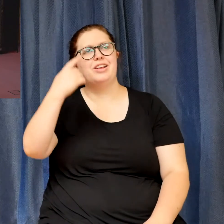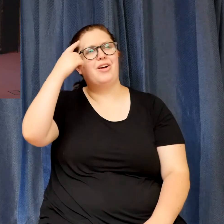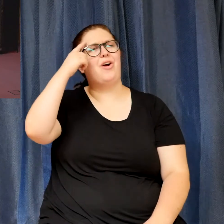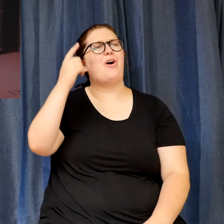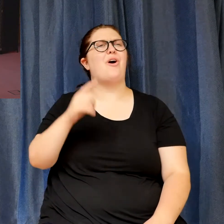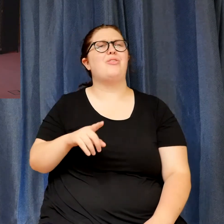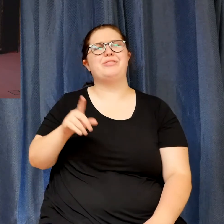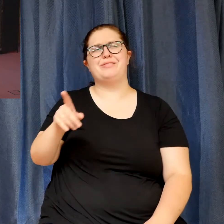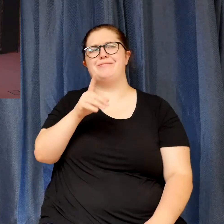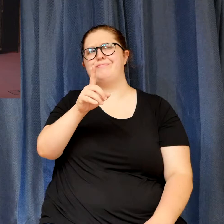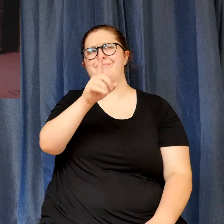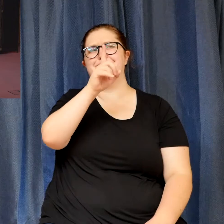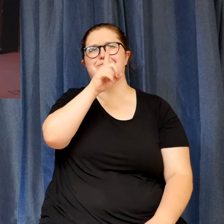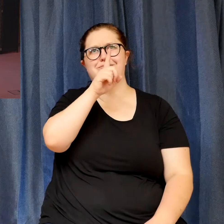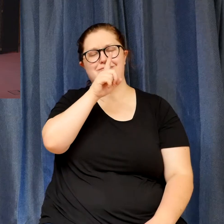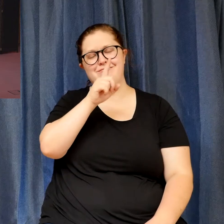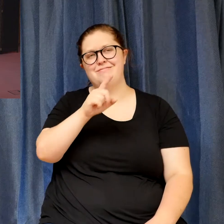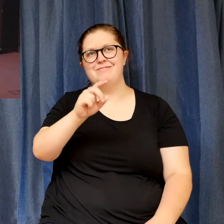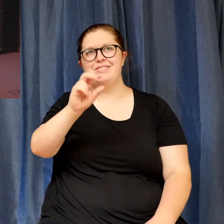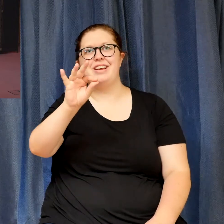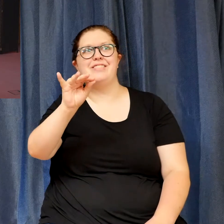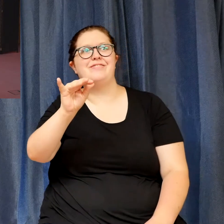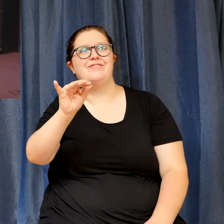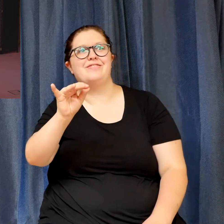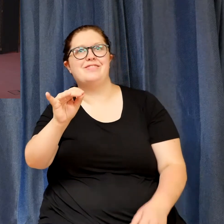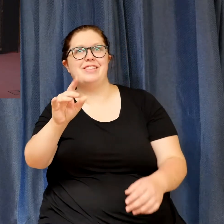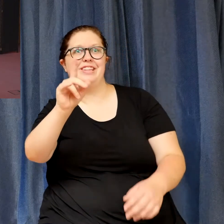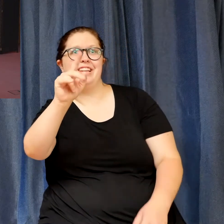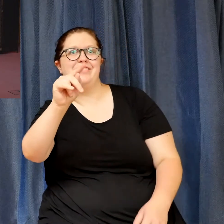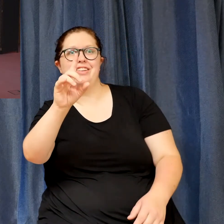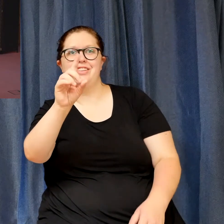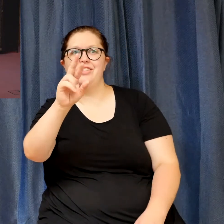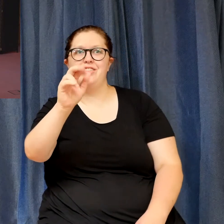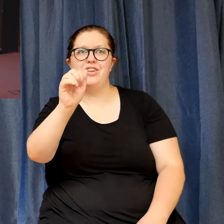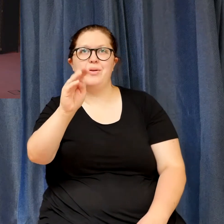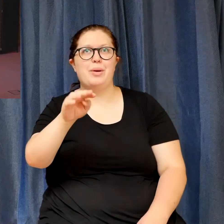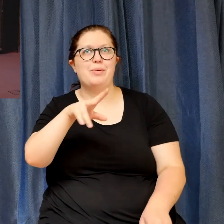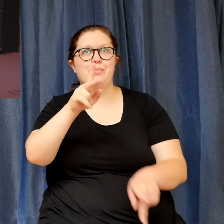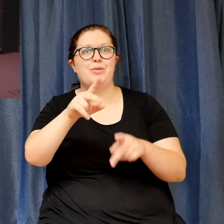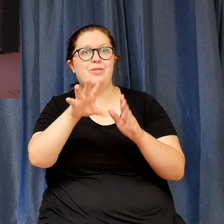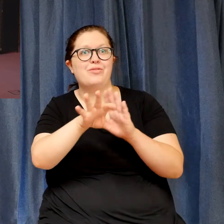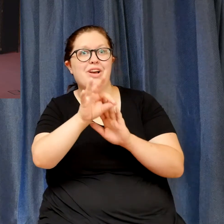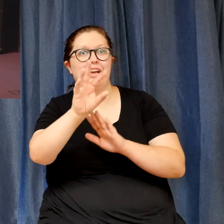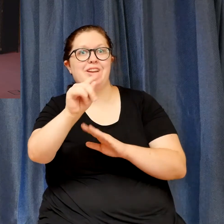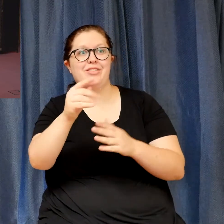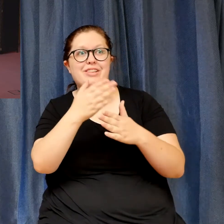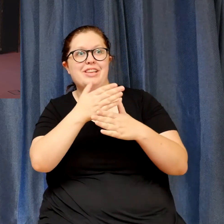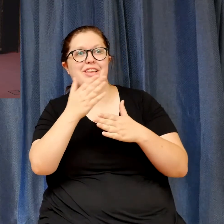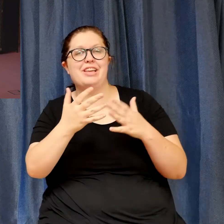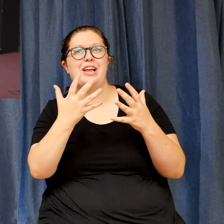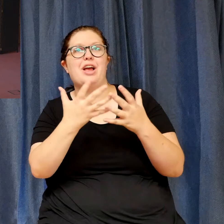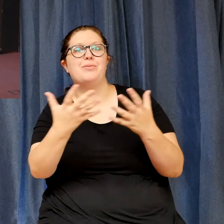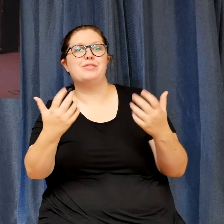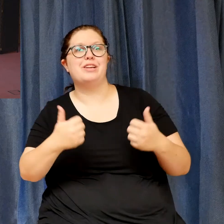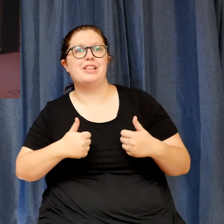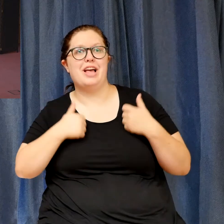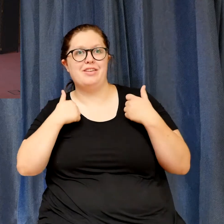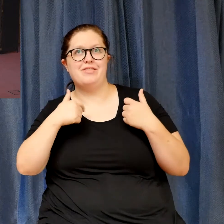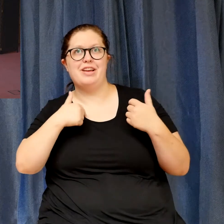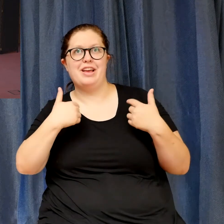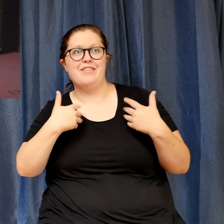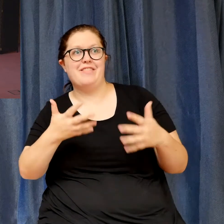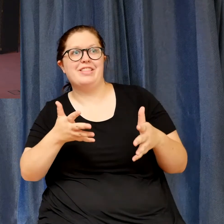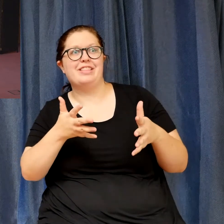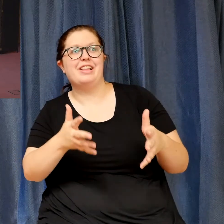they're just not telling me. If this was a docudrama, everybody else is going to find out at the end how much longer I had. But the truth